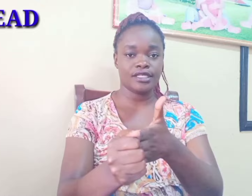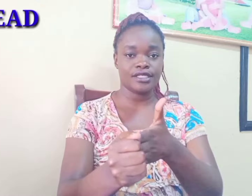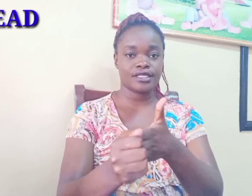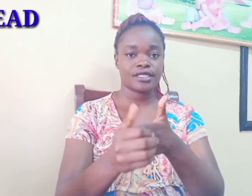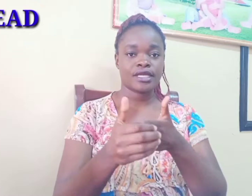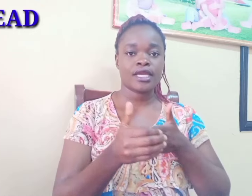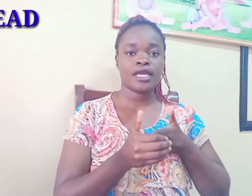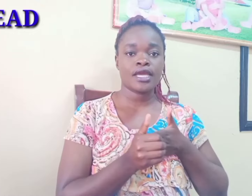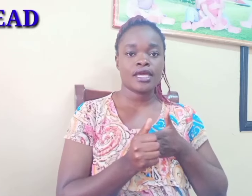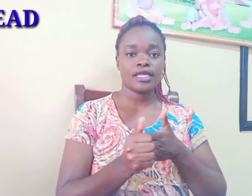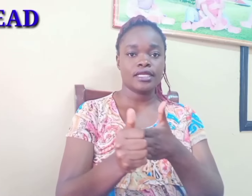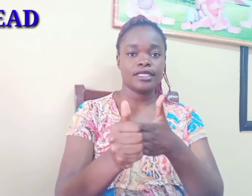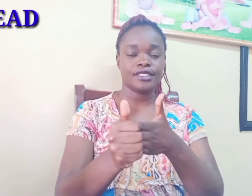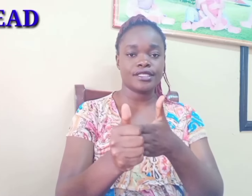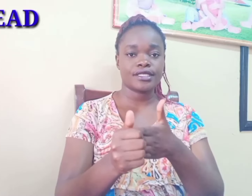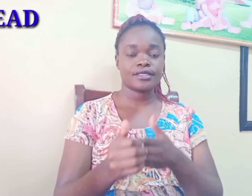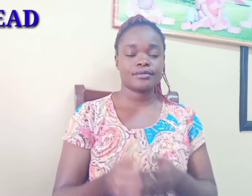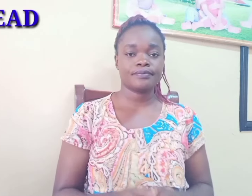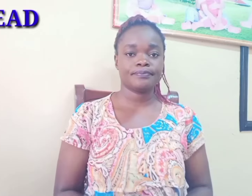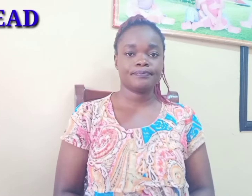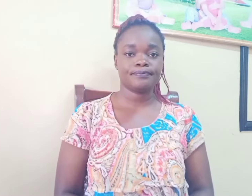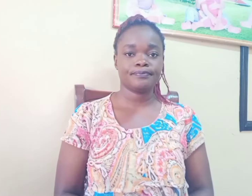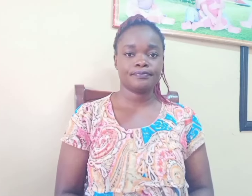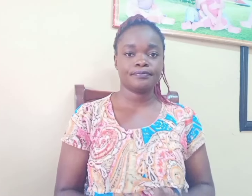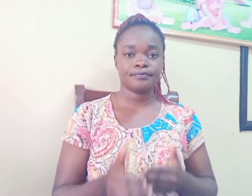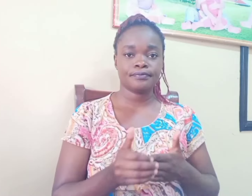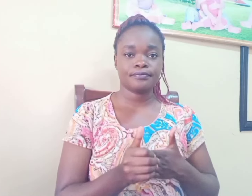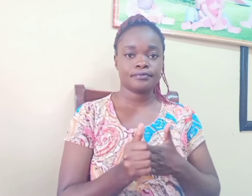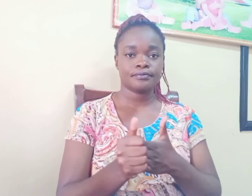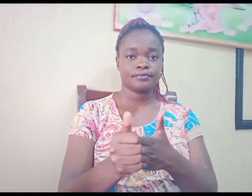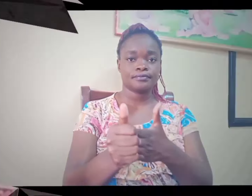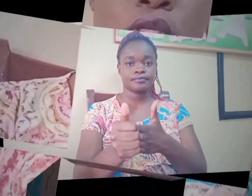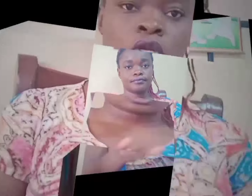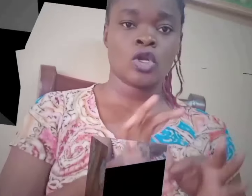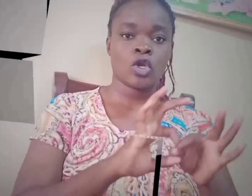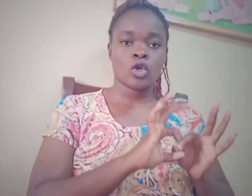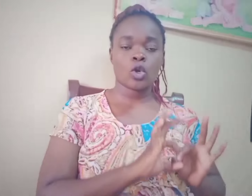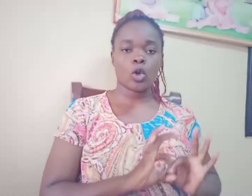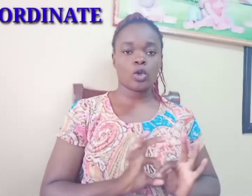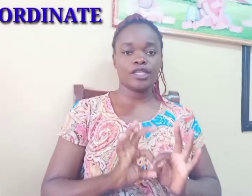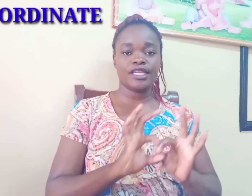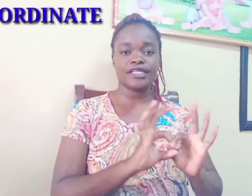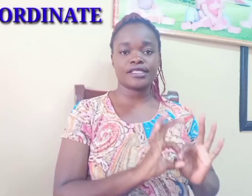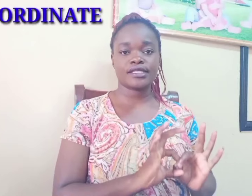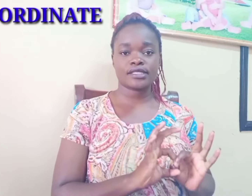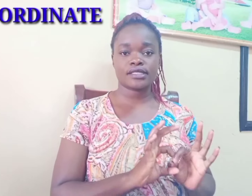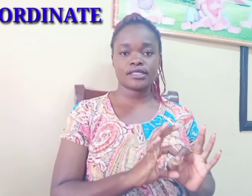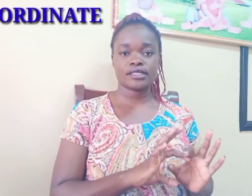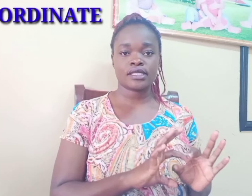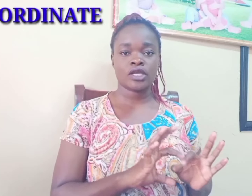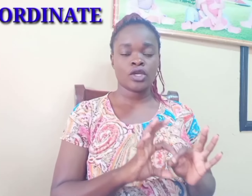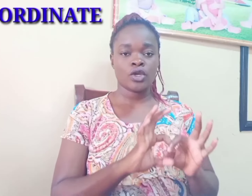Lead, lead. Coordinate,